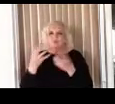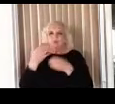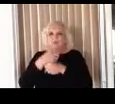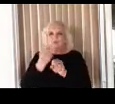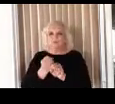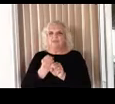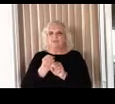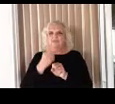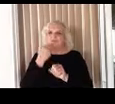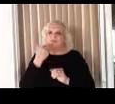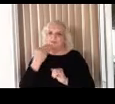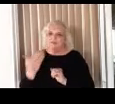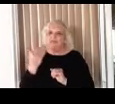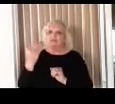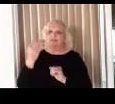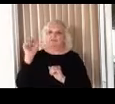Sharon for being a wonderful person.